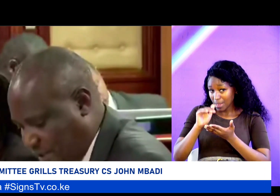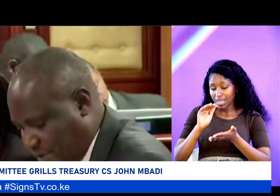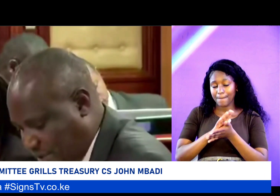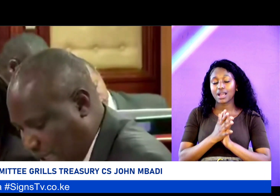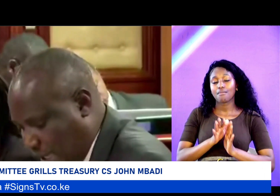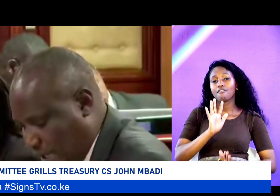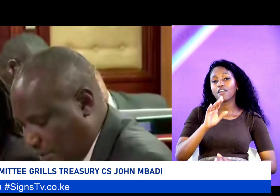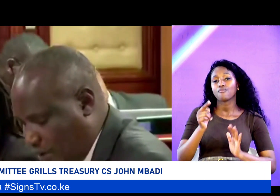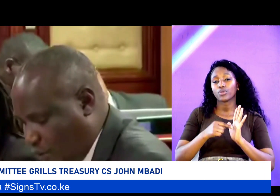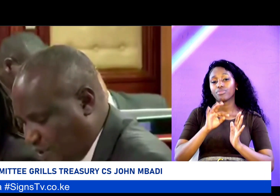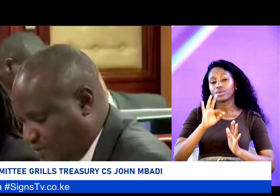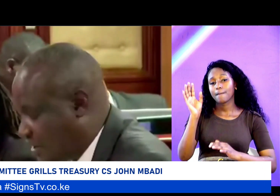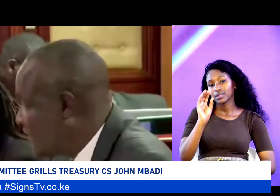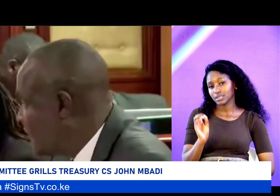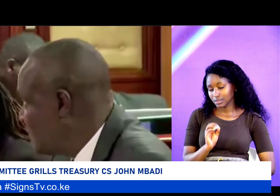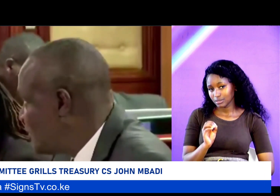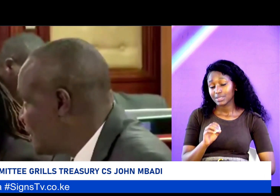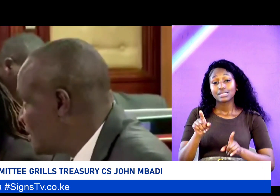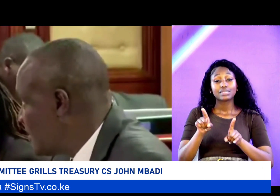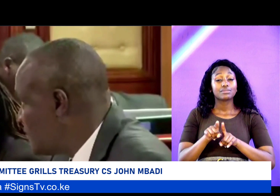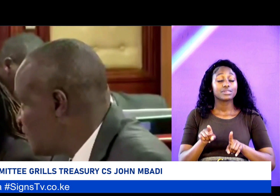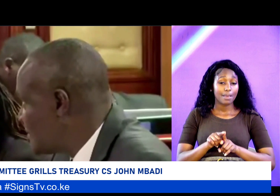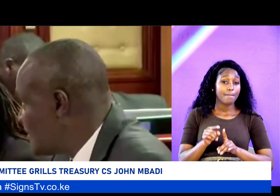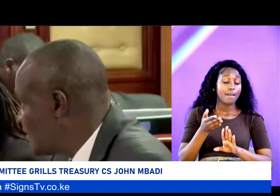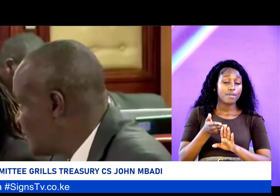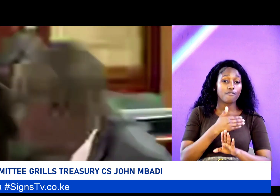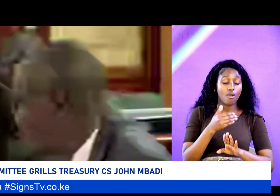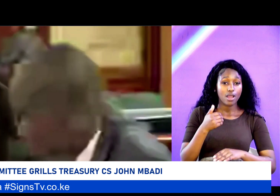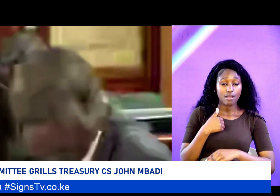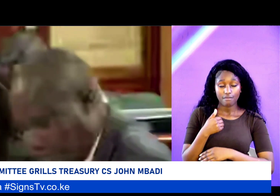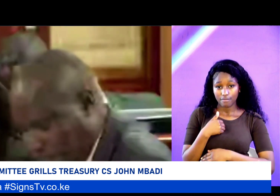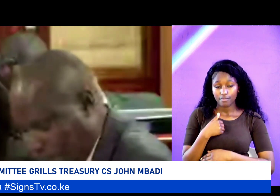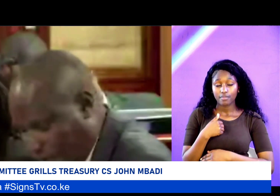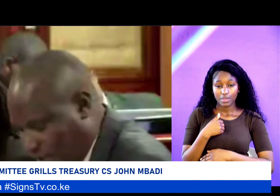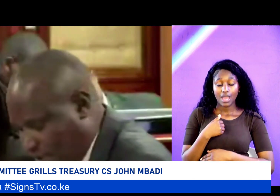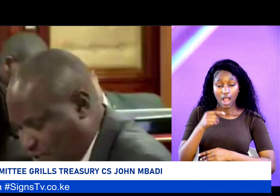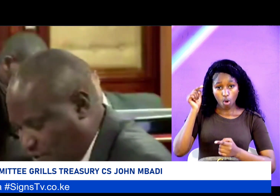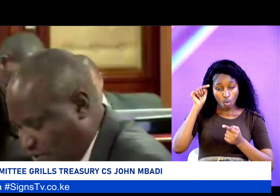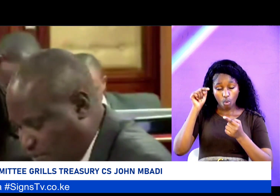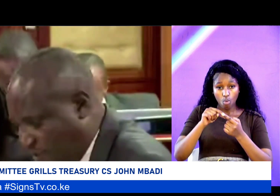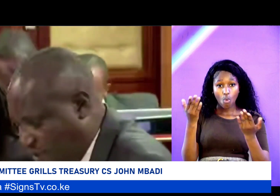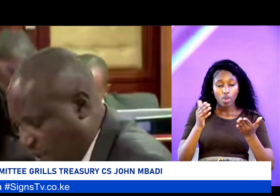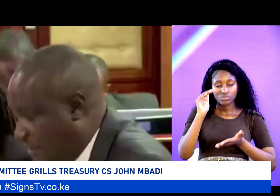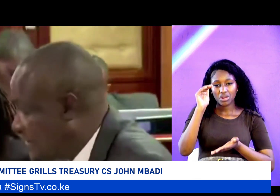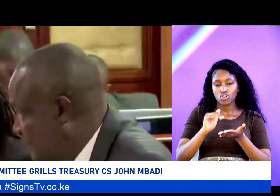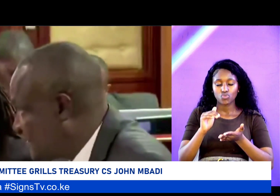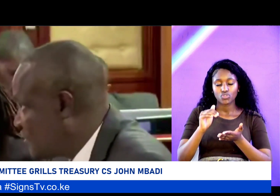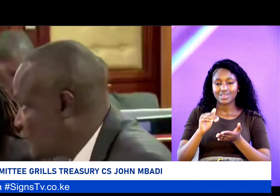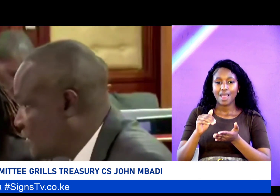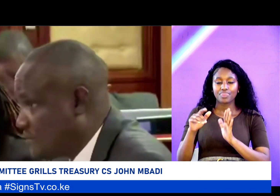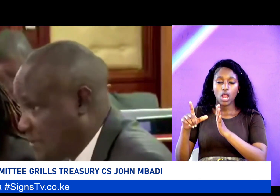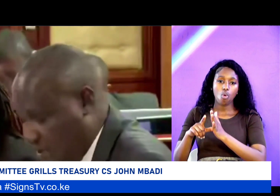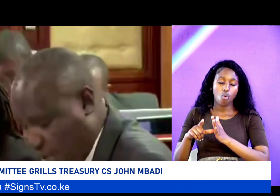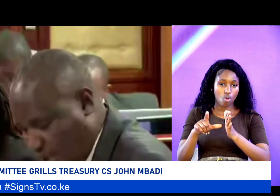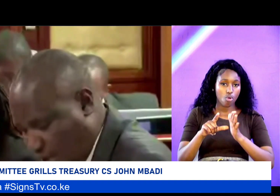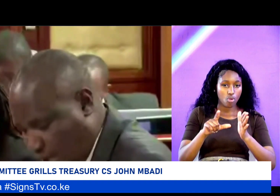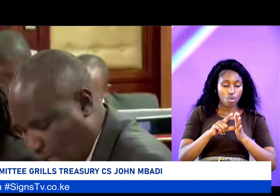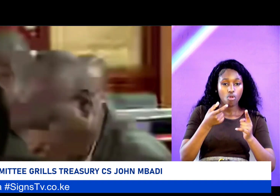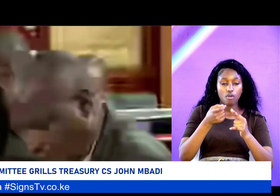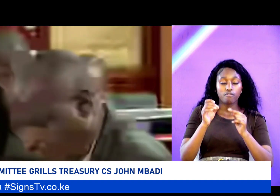to 5.3%. There was a very ambitious strategy to reduce debt to GDP, deficit